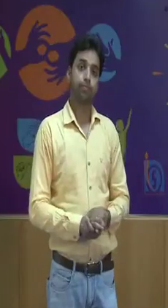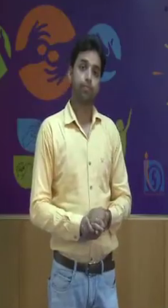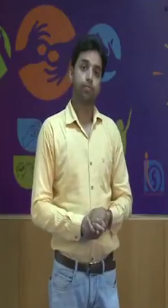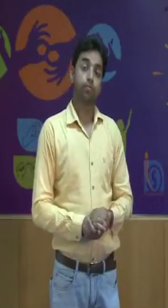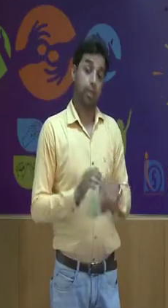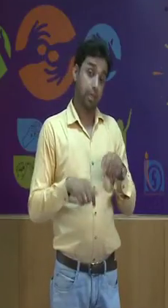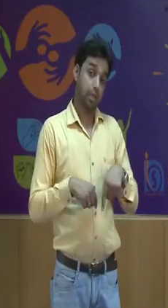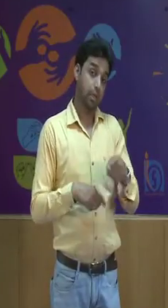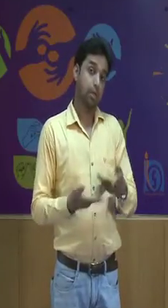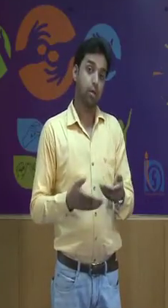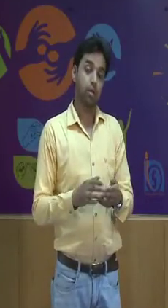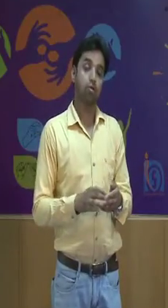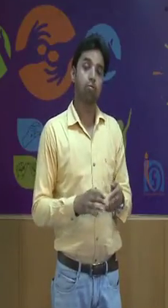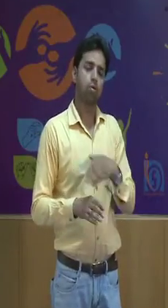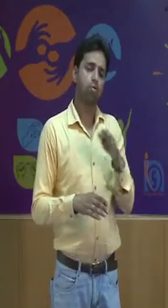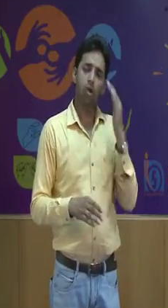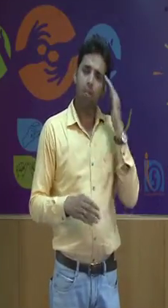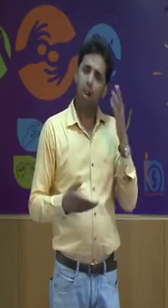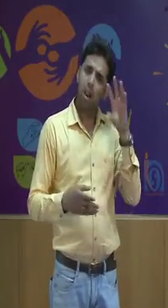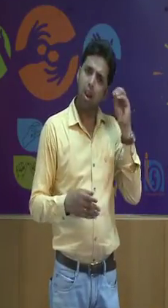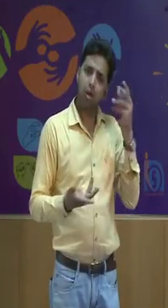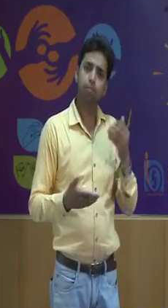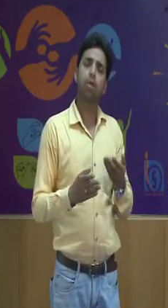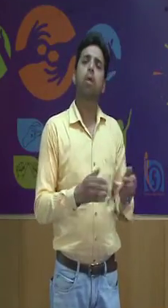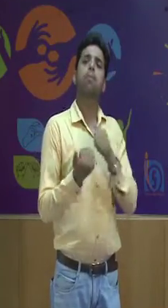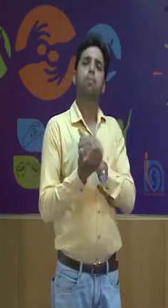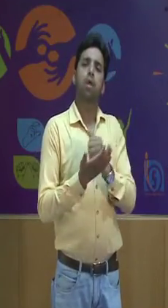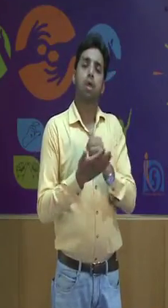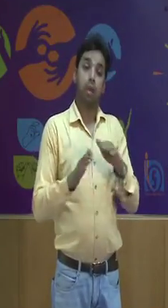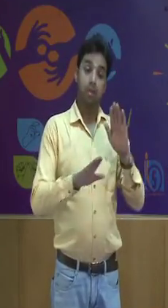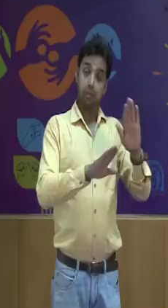Thus, we have learnt that the practice of untouchability was wrong